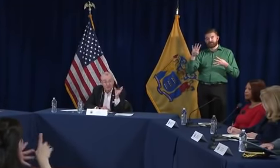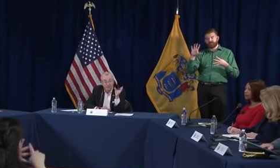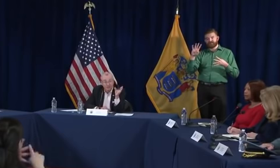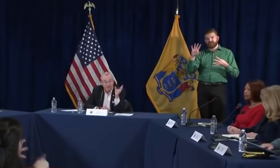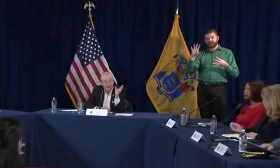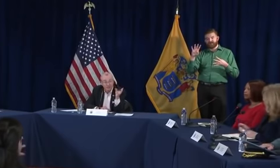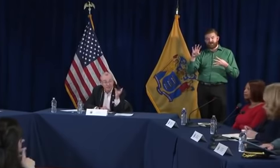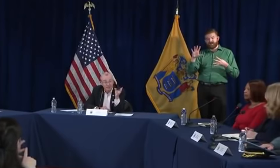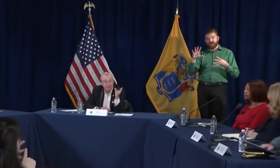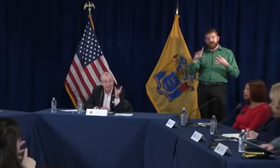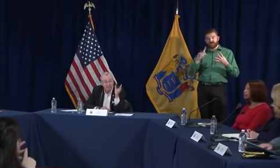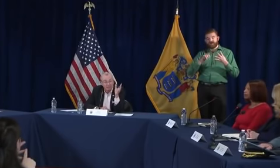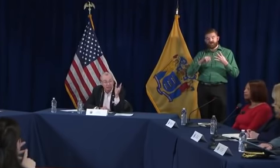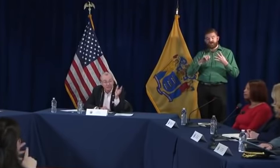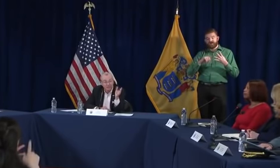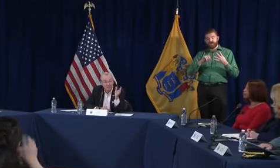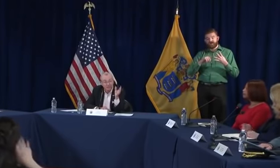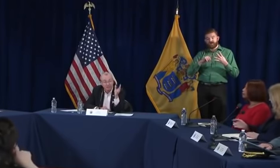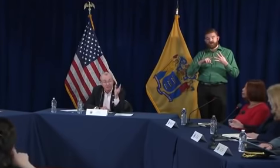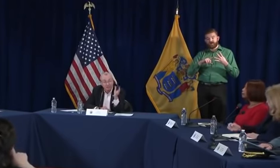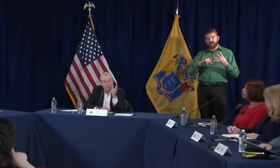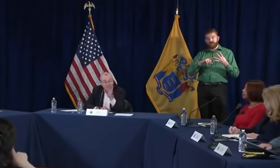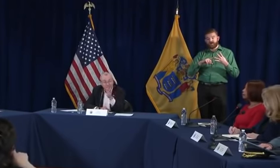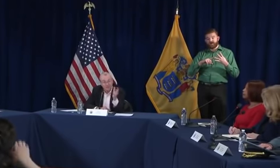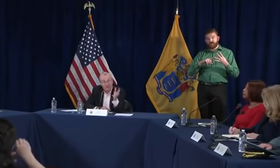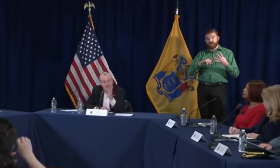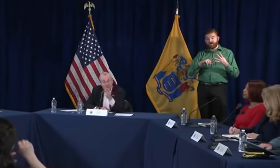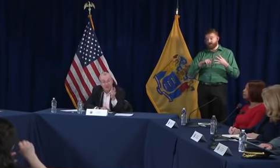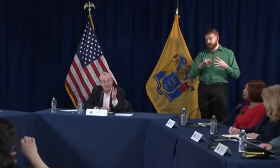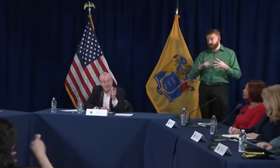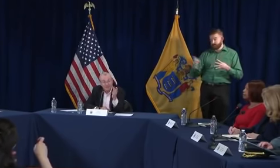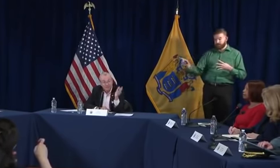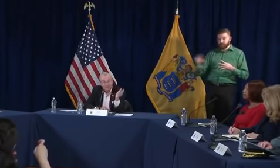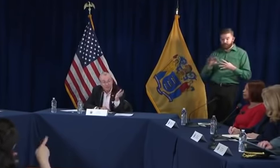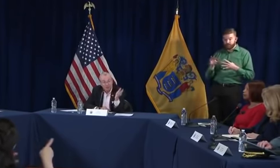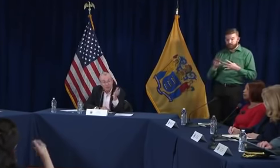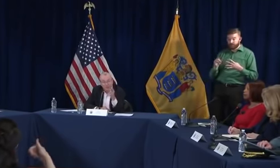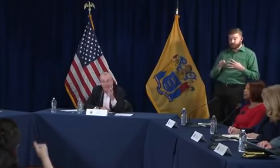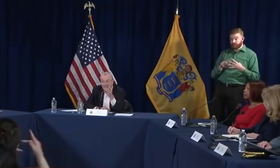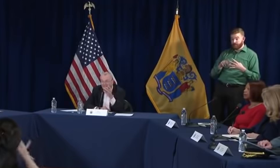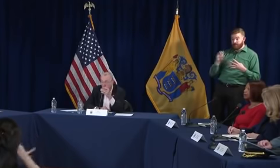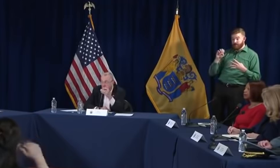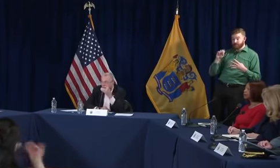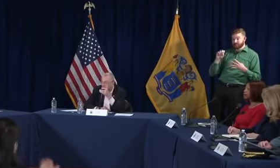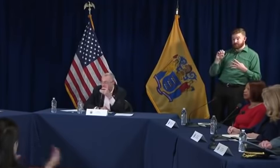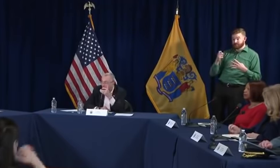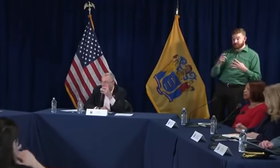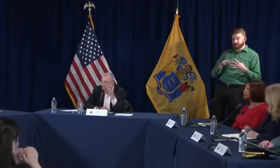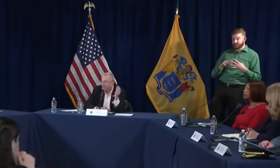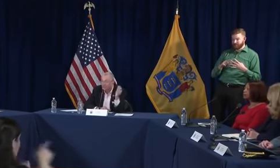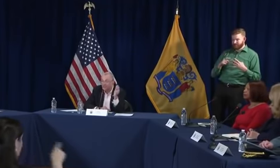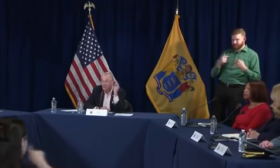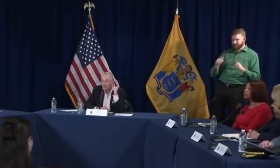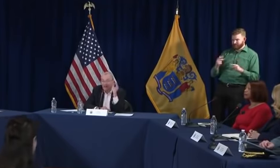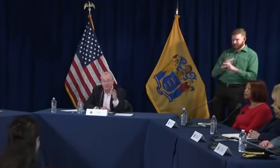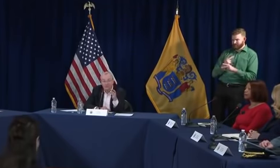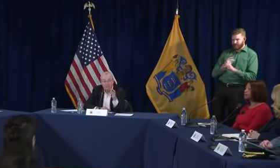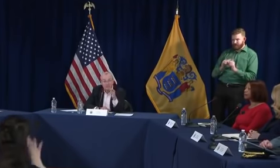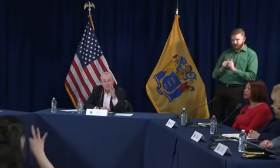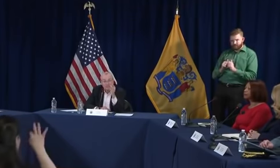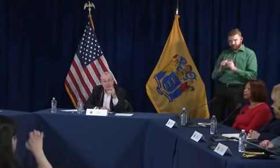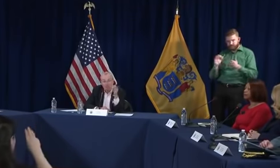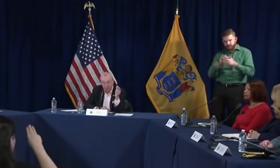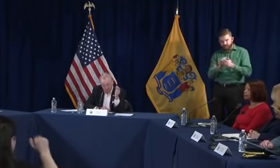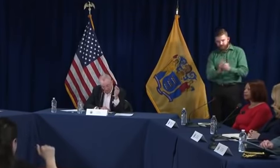instance, Essex, Congressman Payne, the county executive, they would like to try to figure a way to work with Pat and FEMA and Department of Health to get a